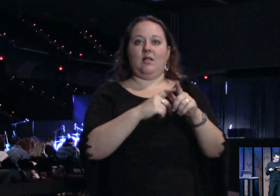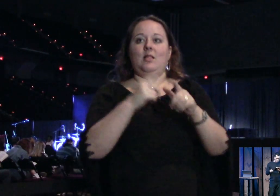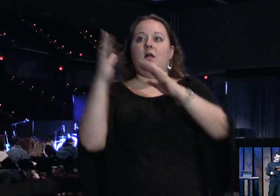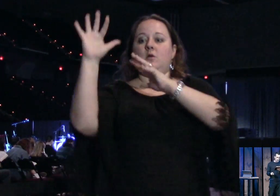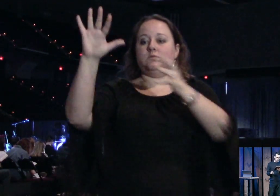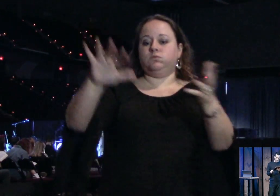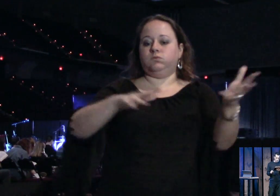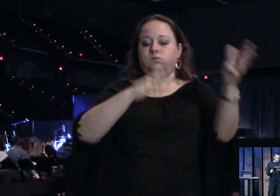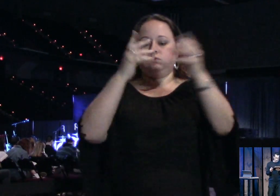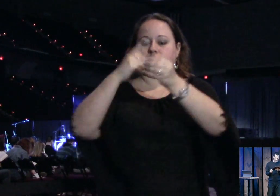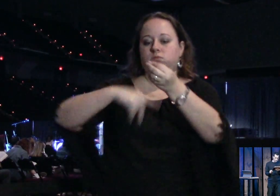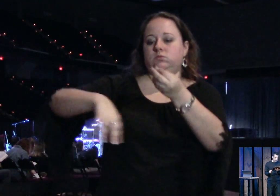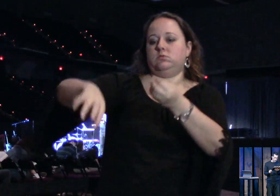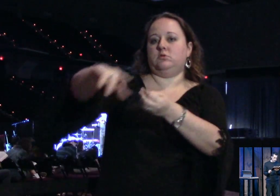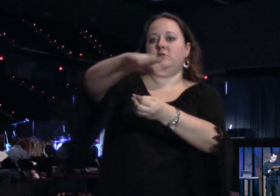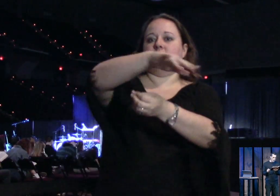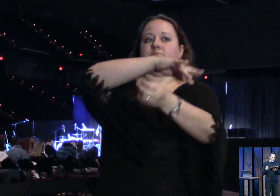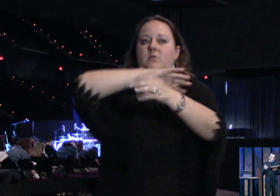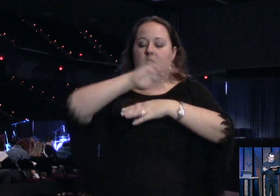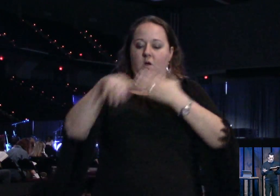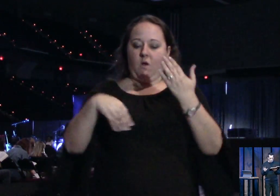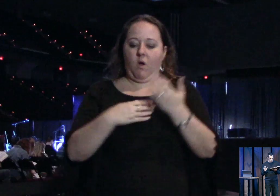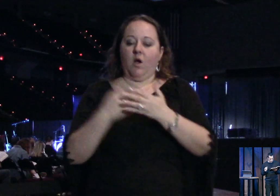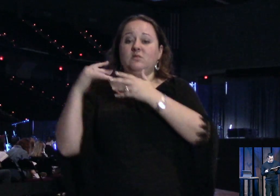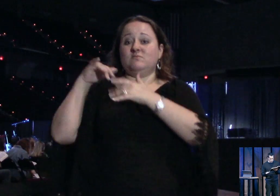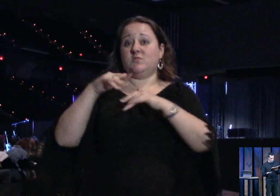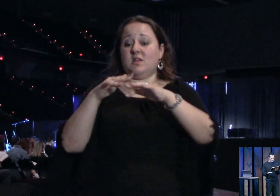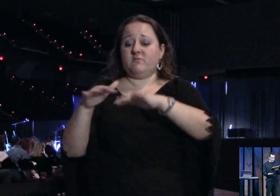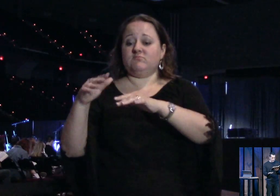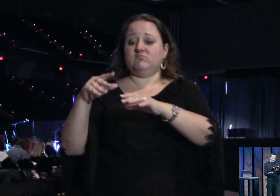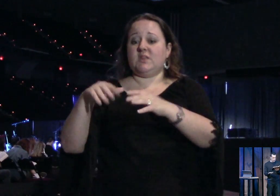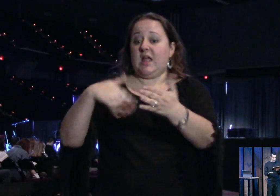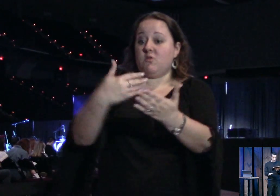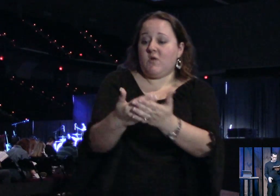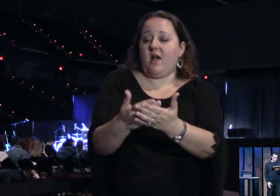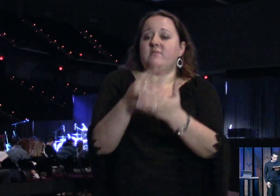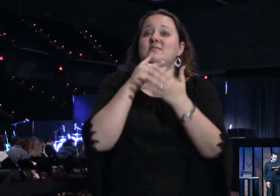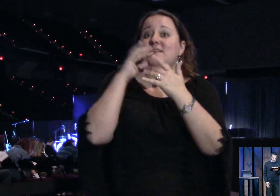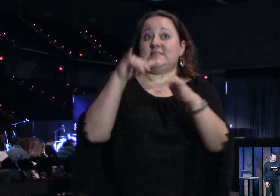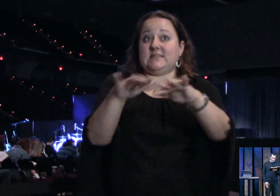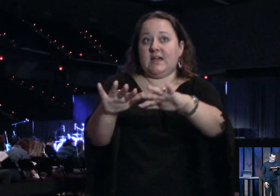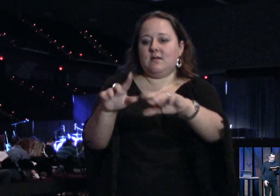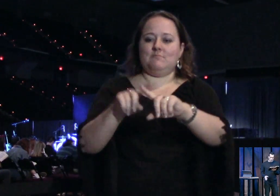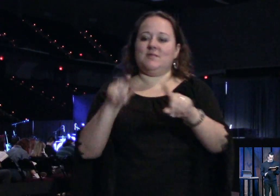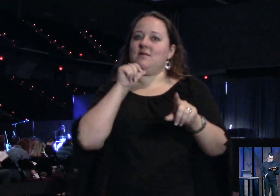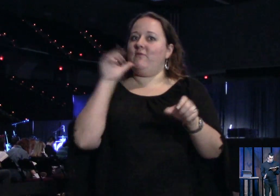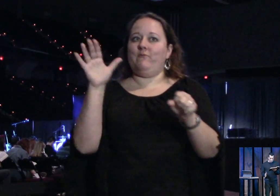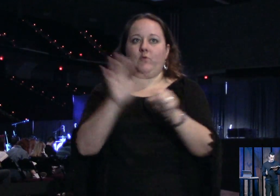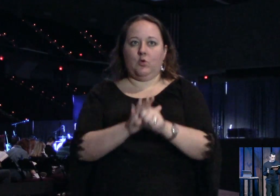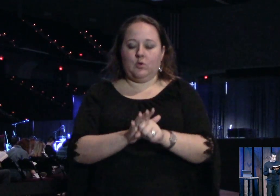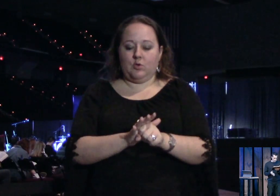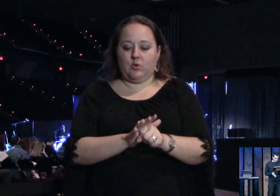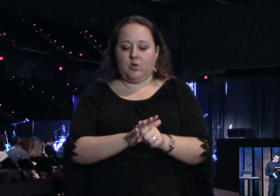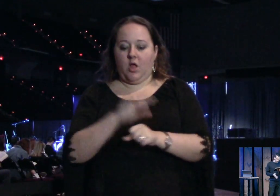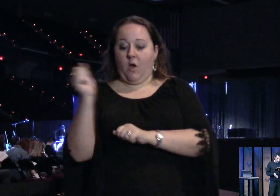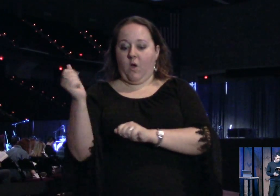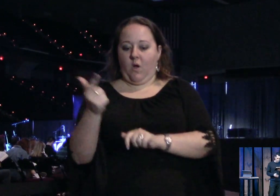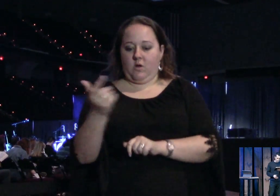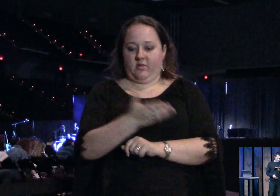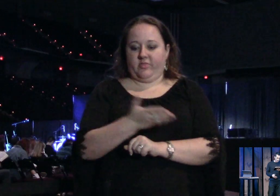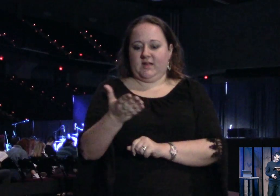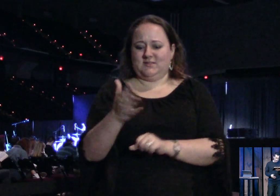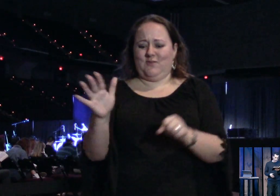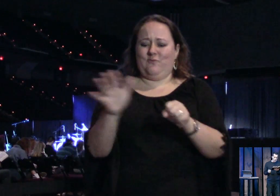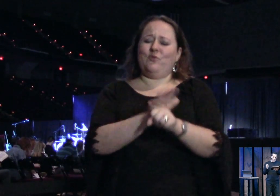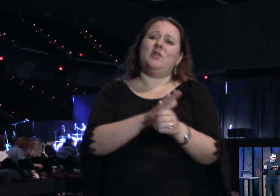and on its circuits the wind returns. All streams run to the sea, but the sea is not full. To the place where the streams flow, there